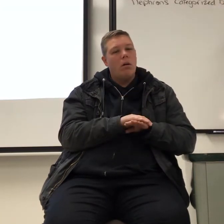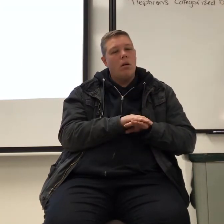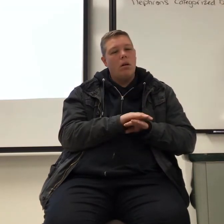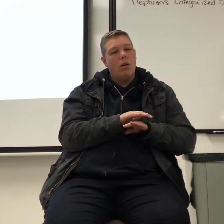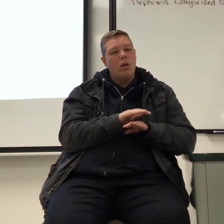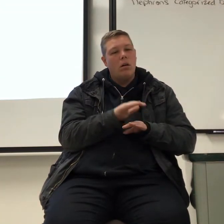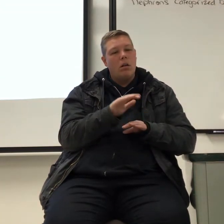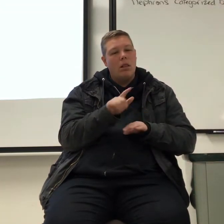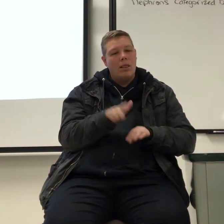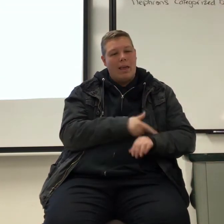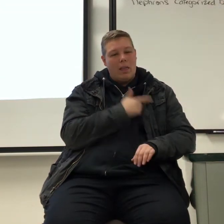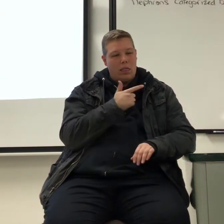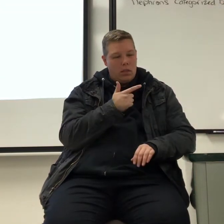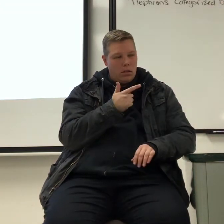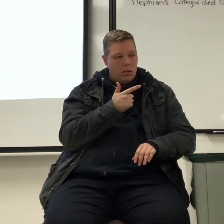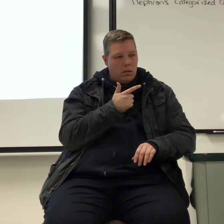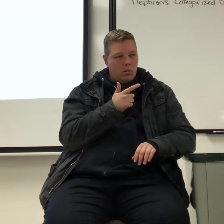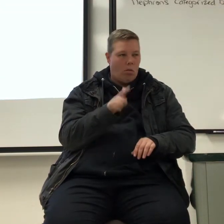length.